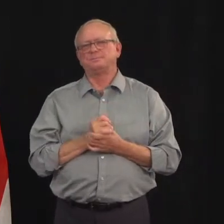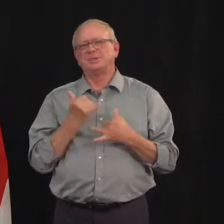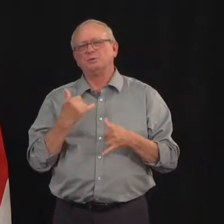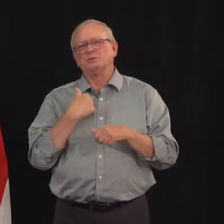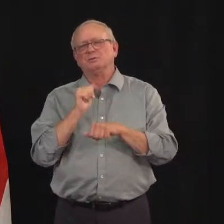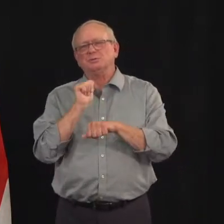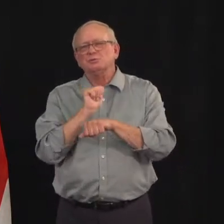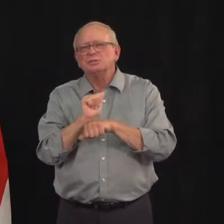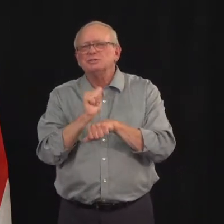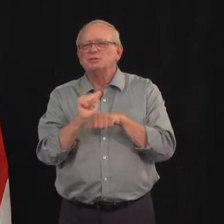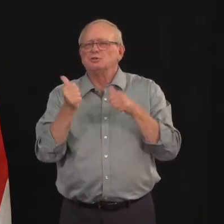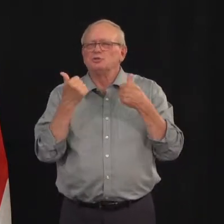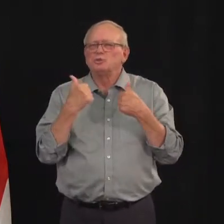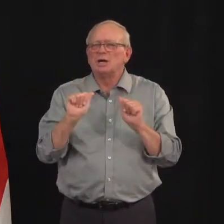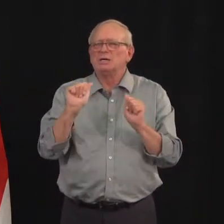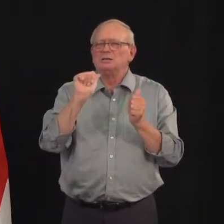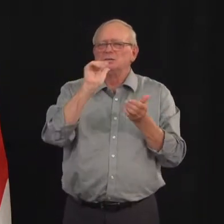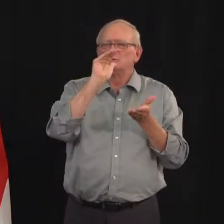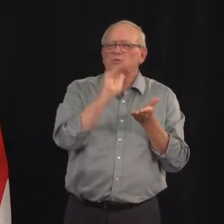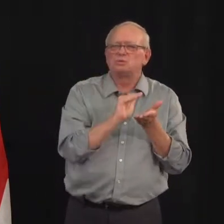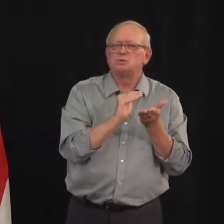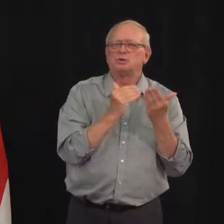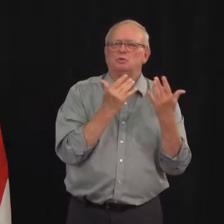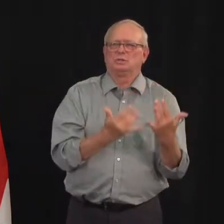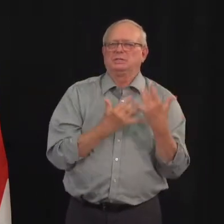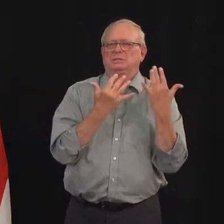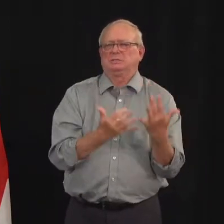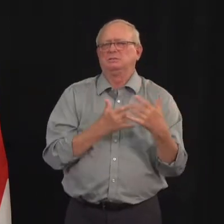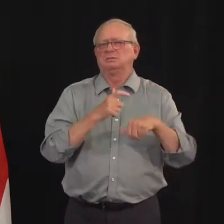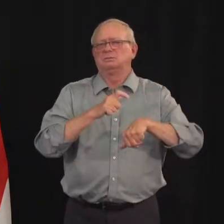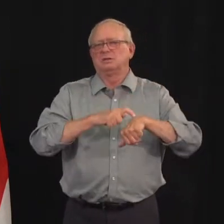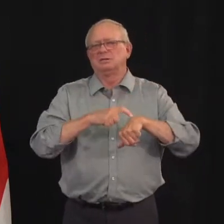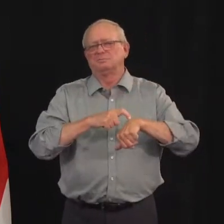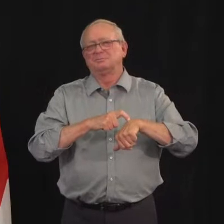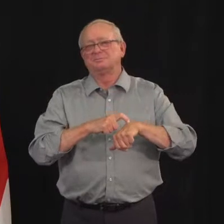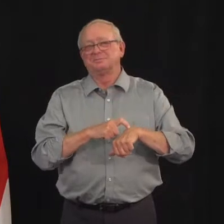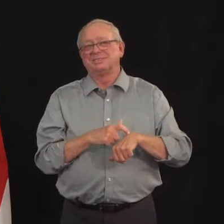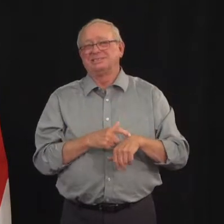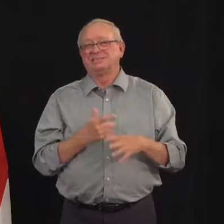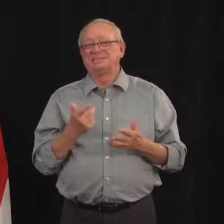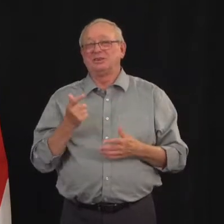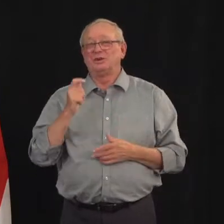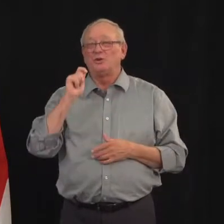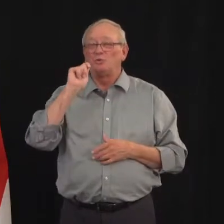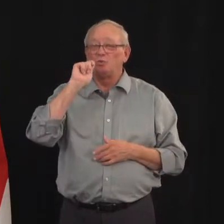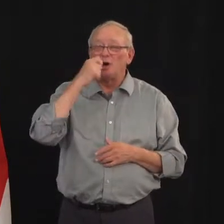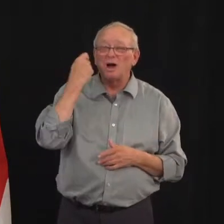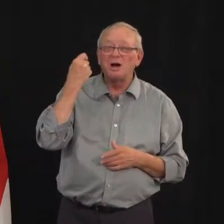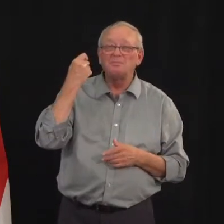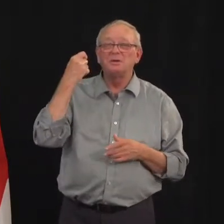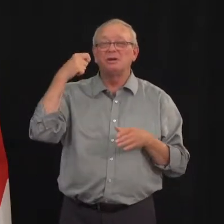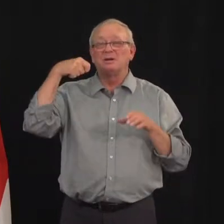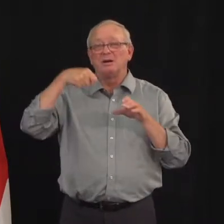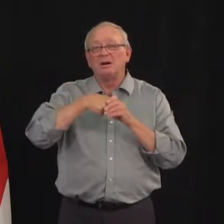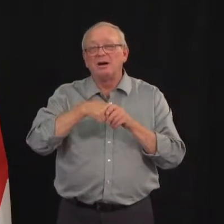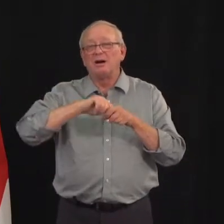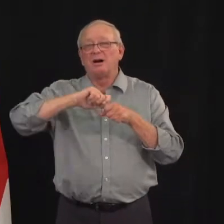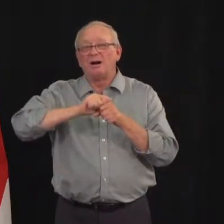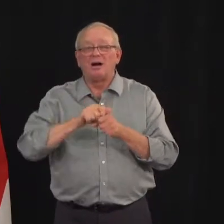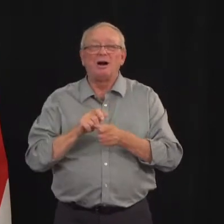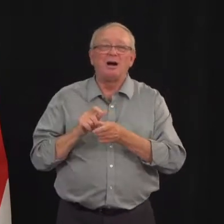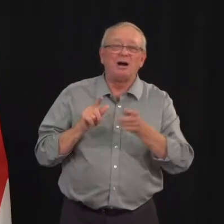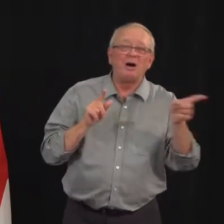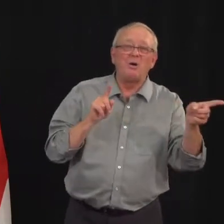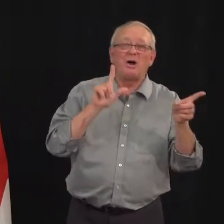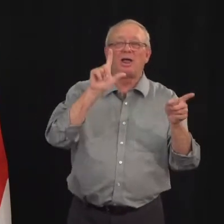turnaround times for everyone, but it does take time. And so while our lab has been able to create that capacity, and that's some